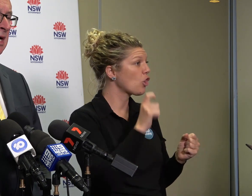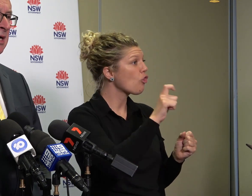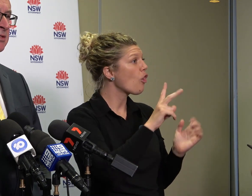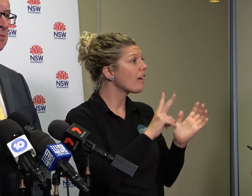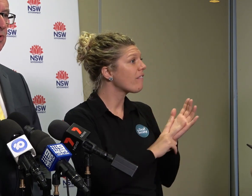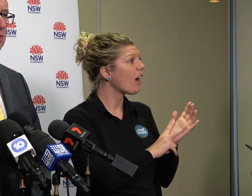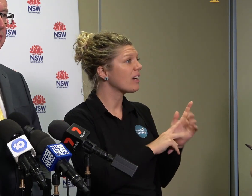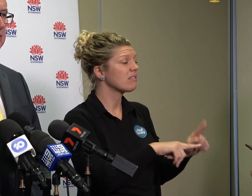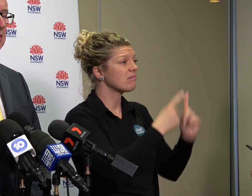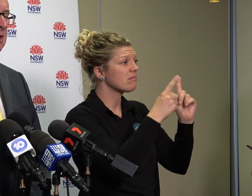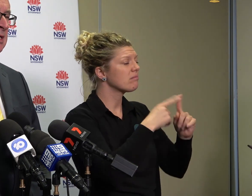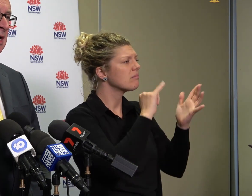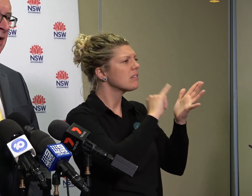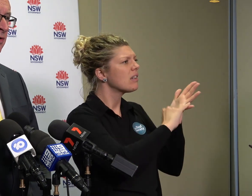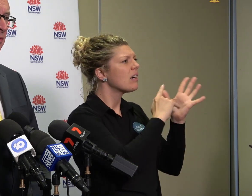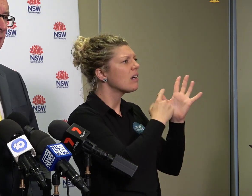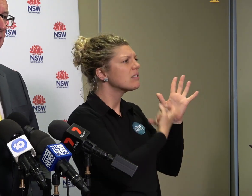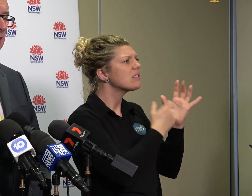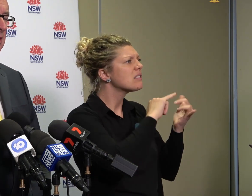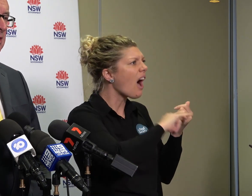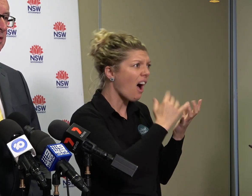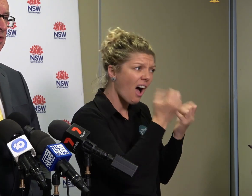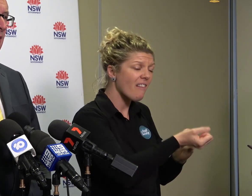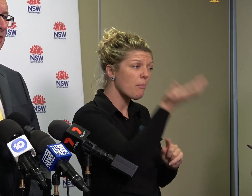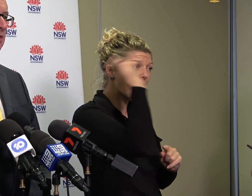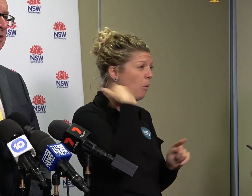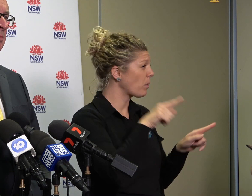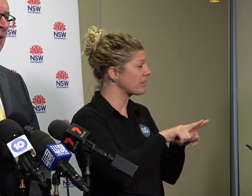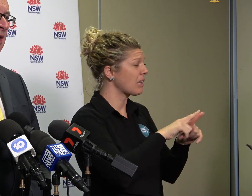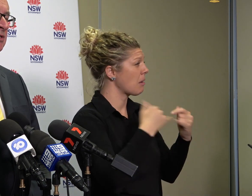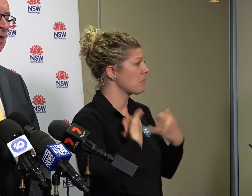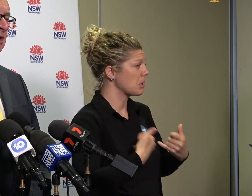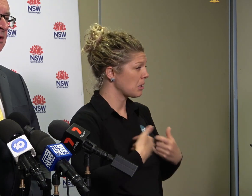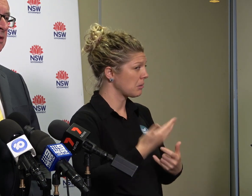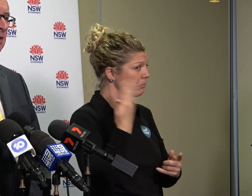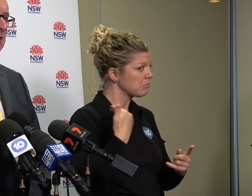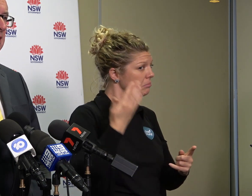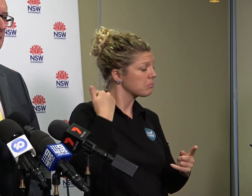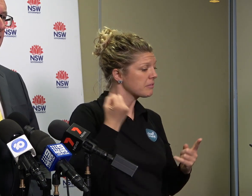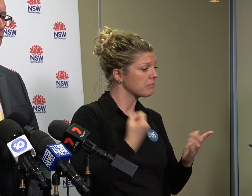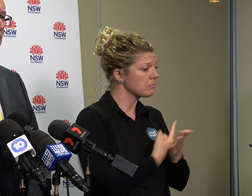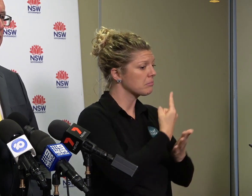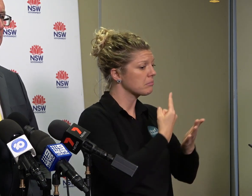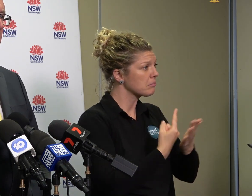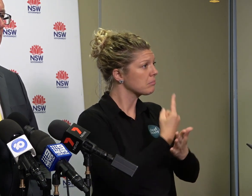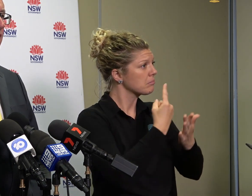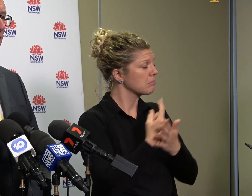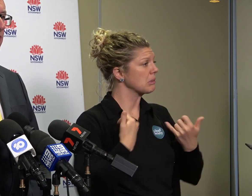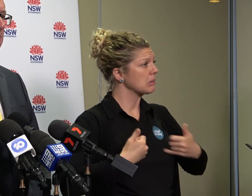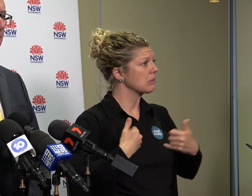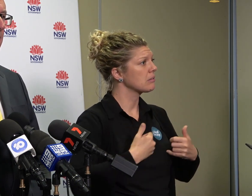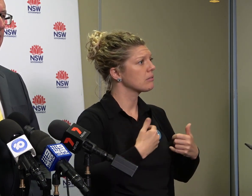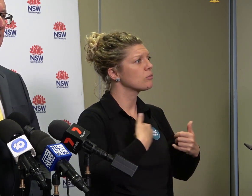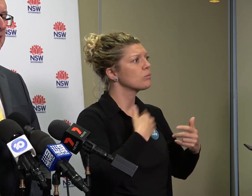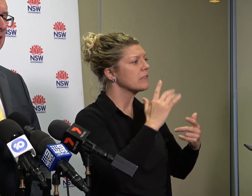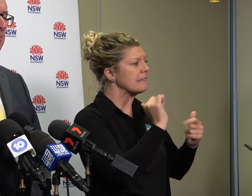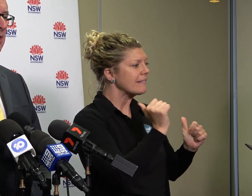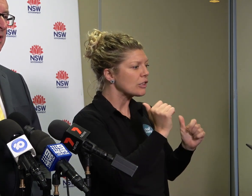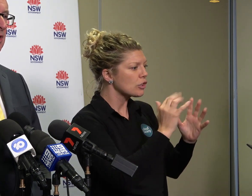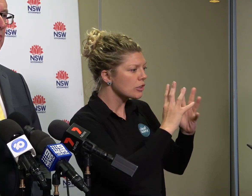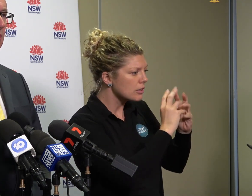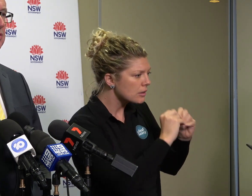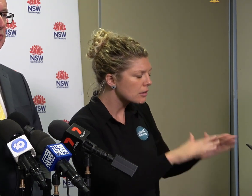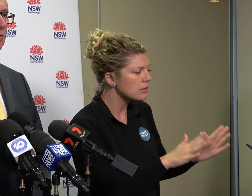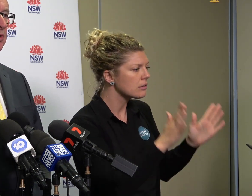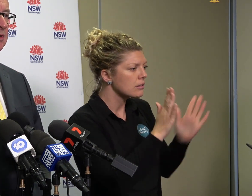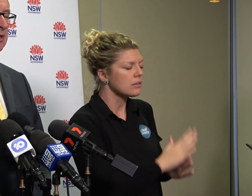coronavirus, SARS and MERS and other situations in past years. And of course we've dealt with them appropriately as a